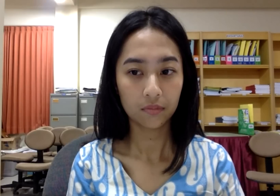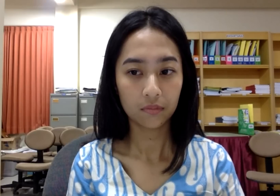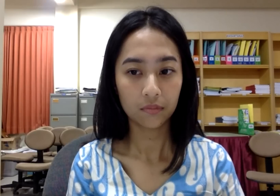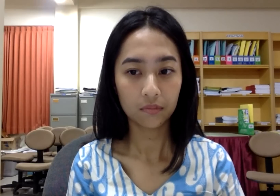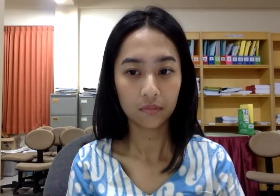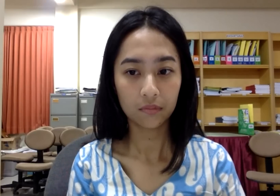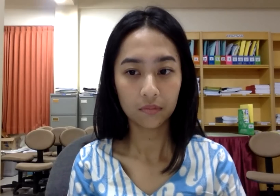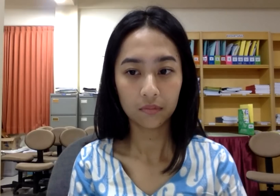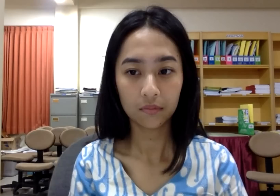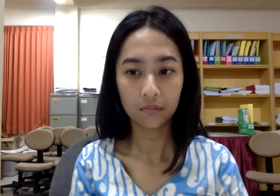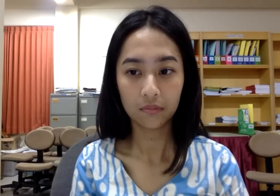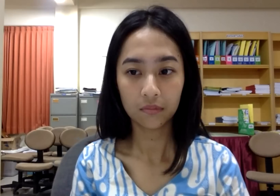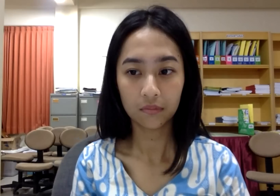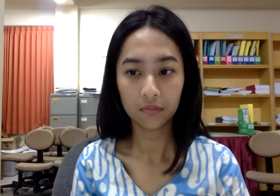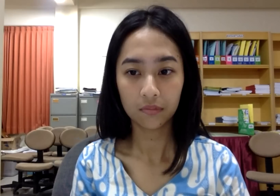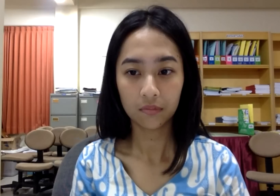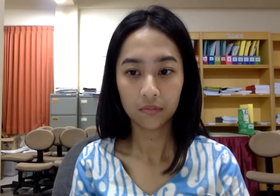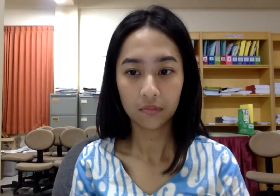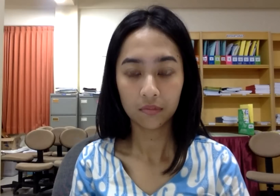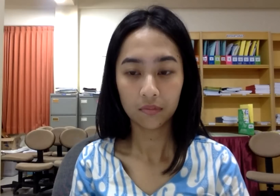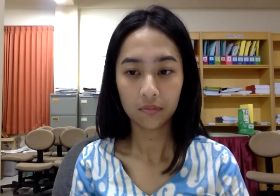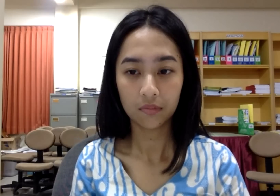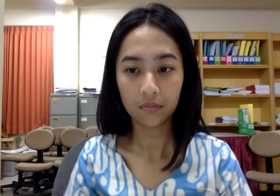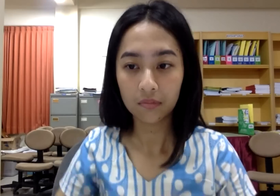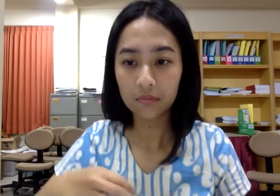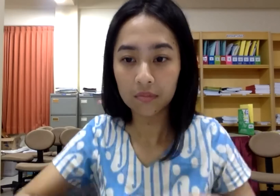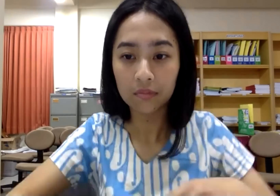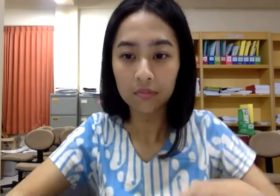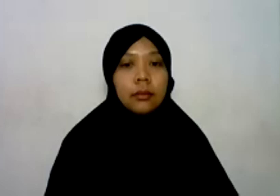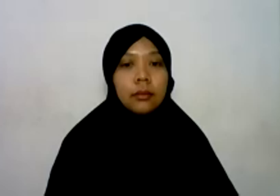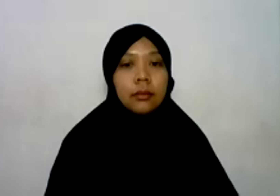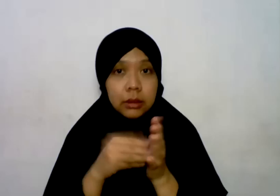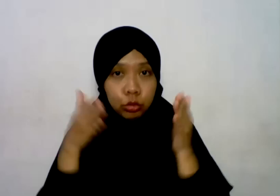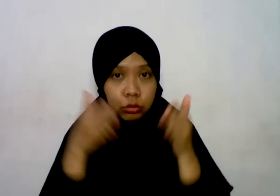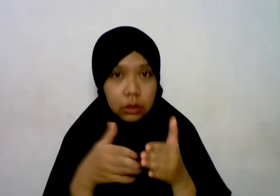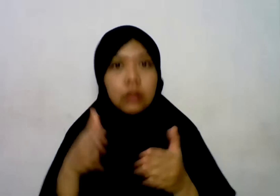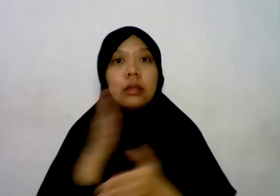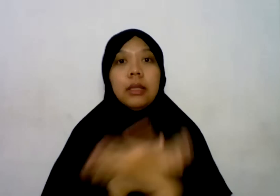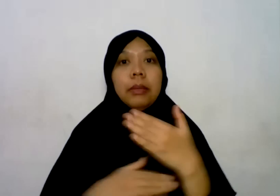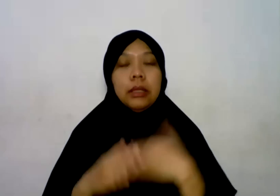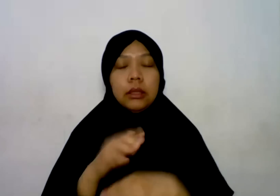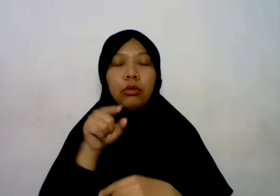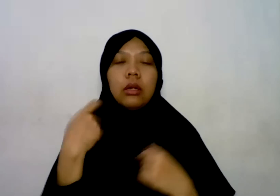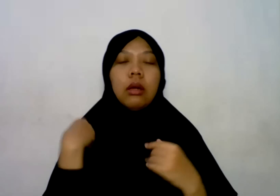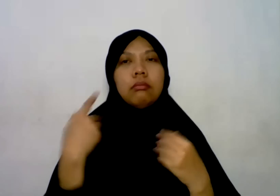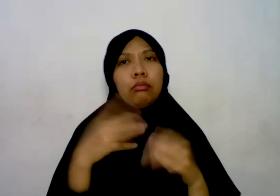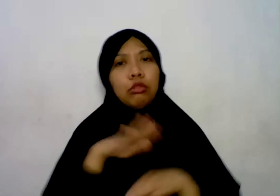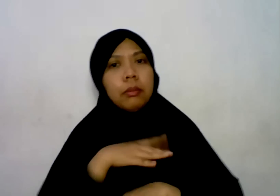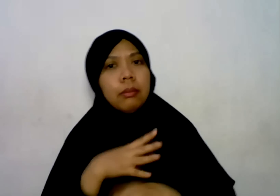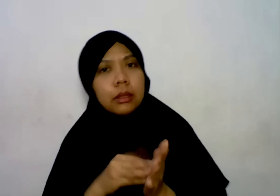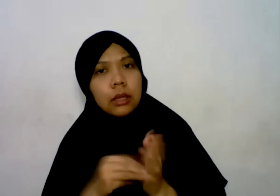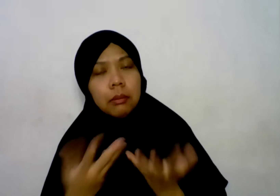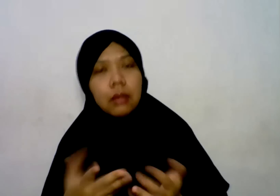approach. In disability issues, it covers many aspects such as health service, education,